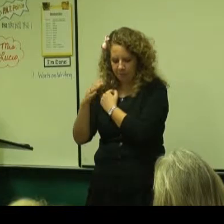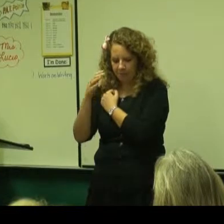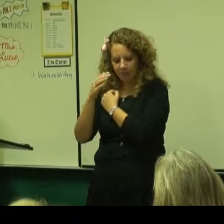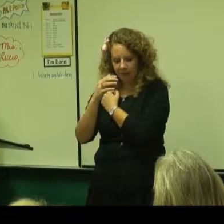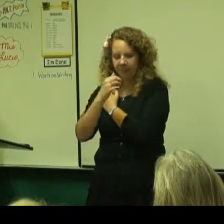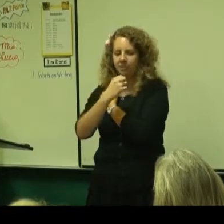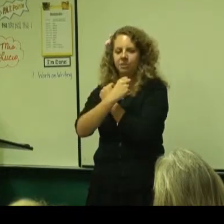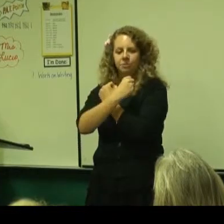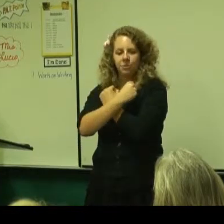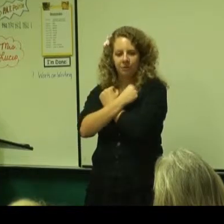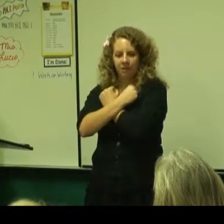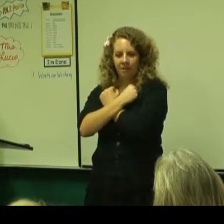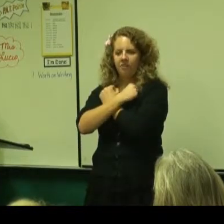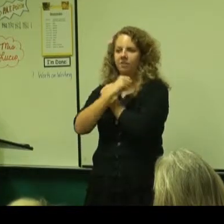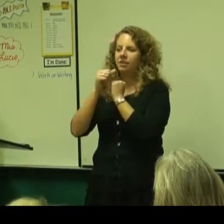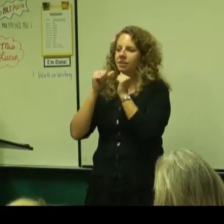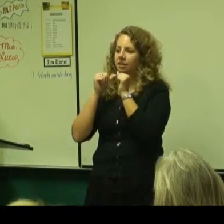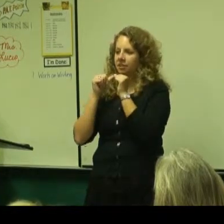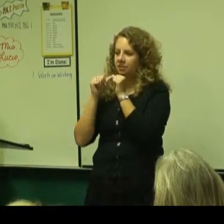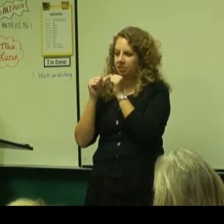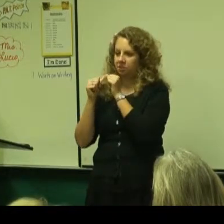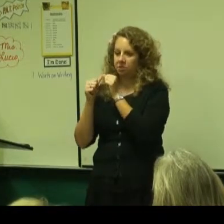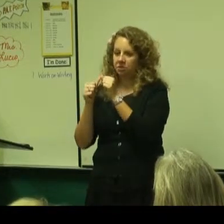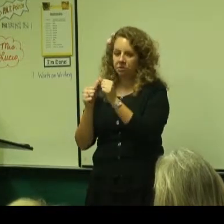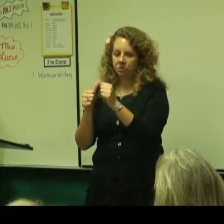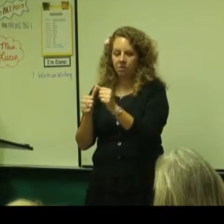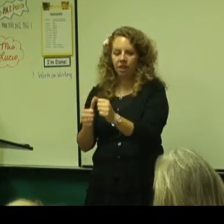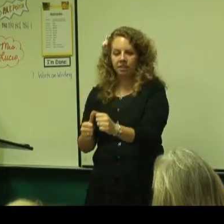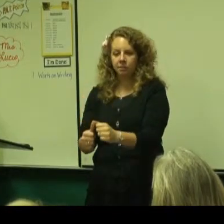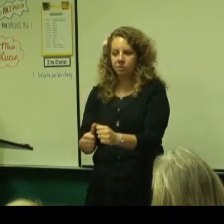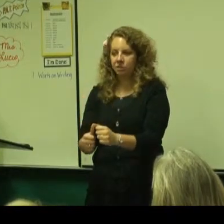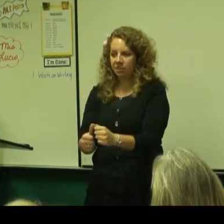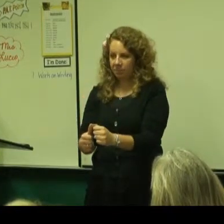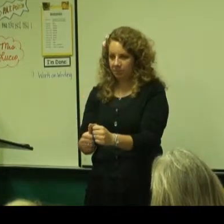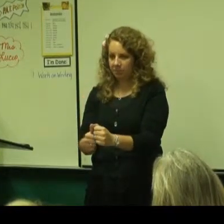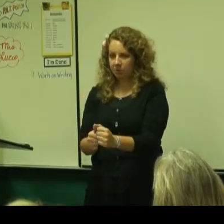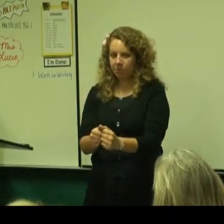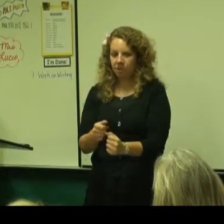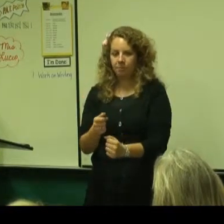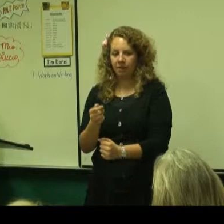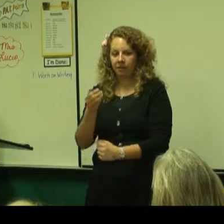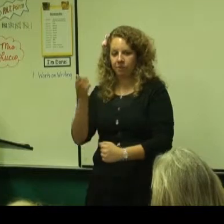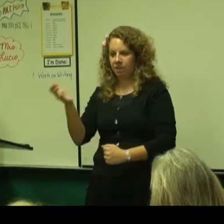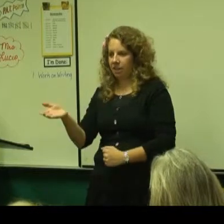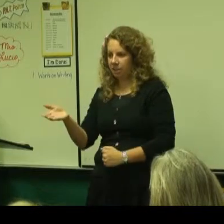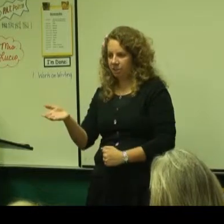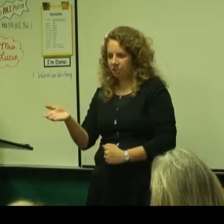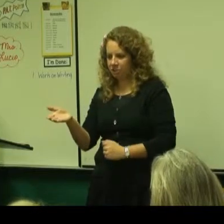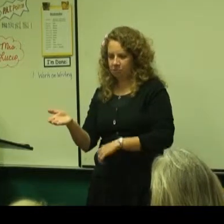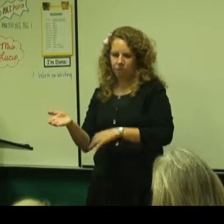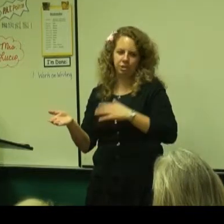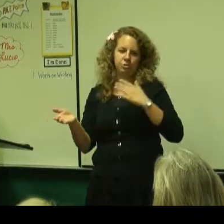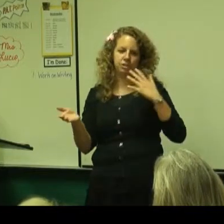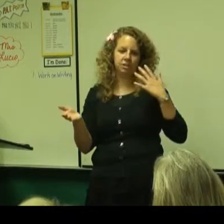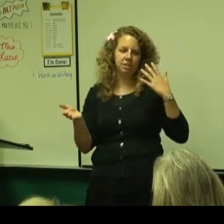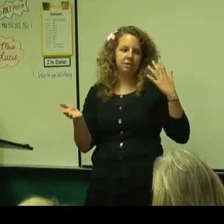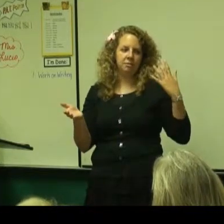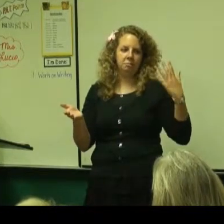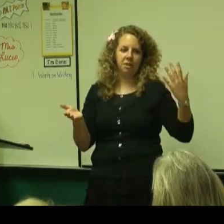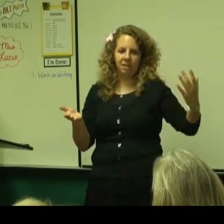made it love continues. So love continues. So a lot of times when you're saying something, we talk about like with the negative question, well, couldn't you just make that